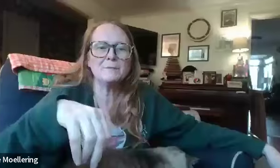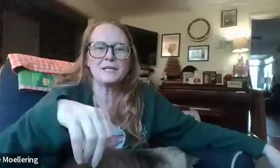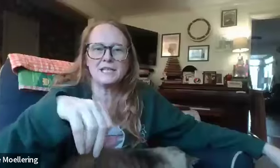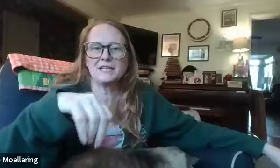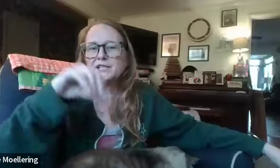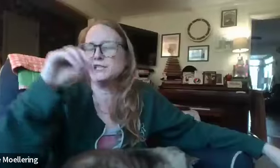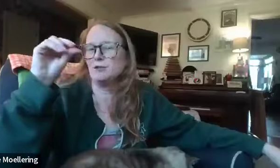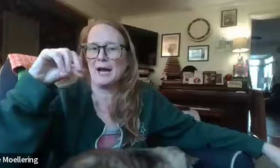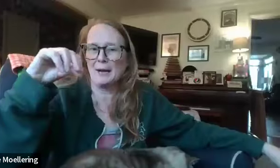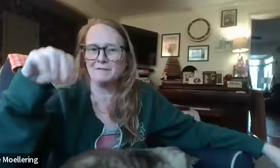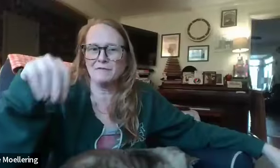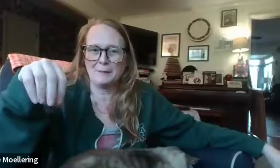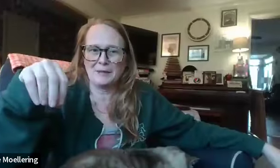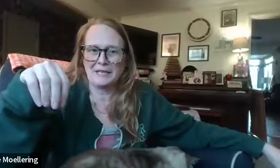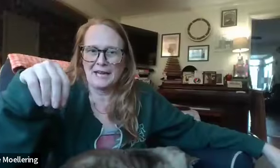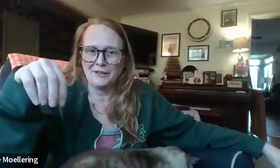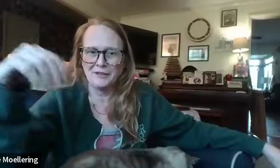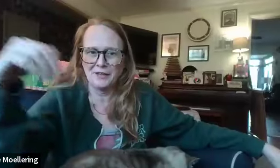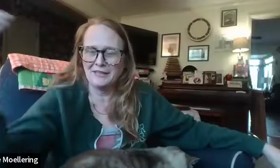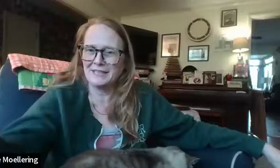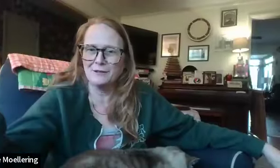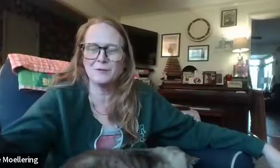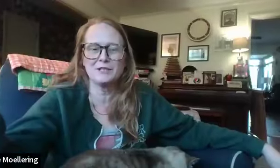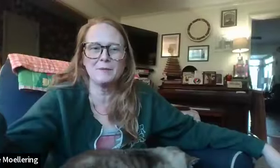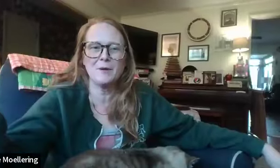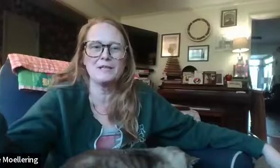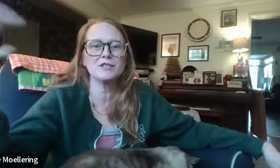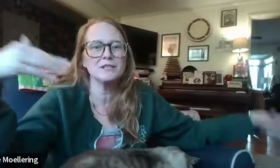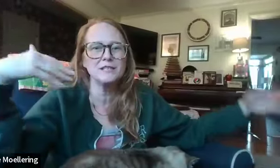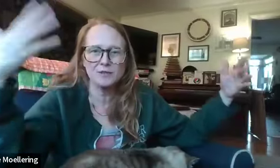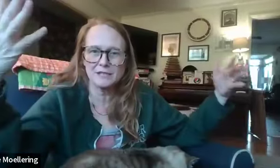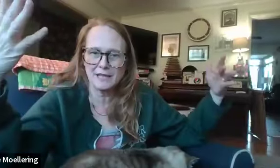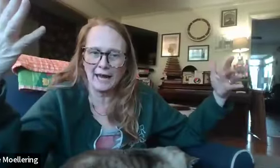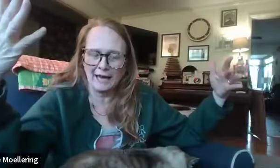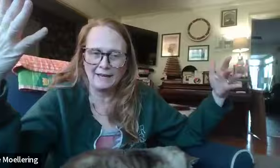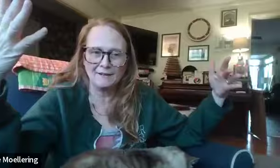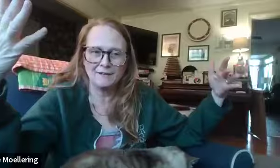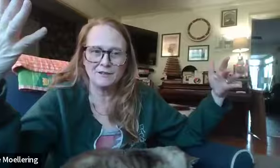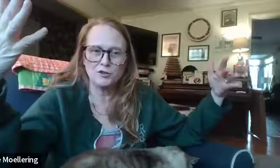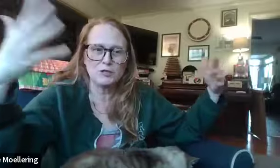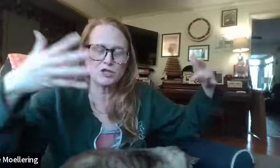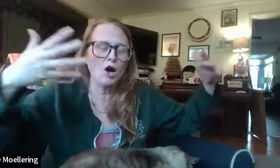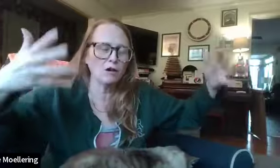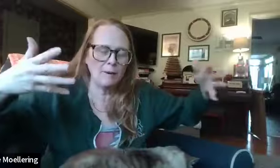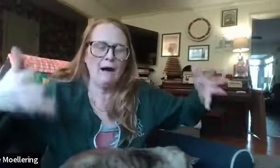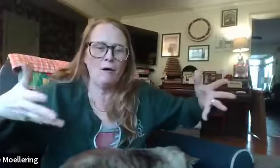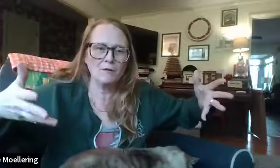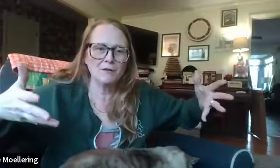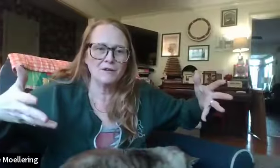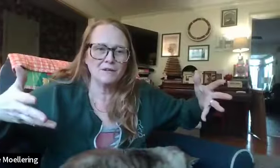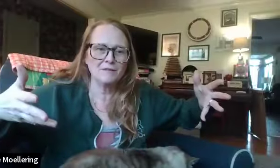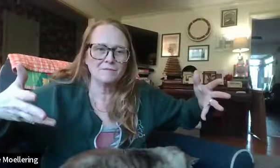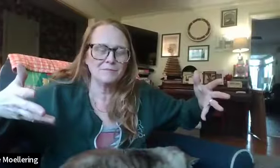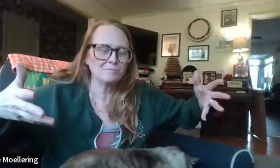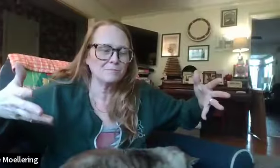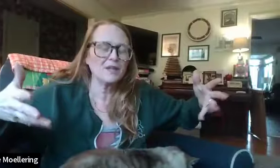makes sense to time and family together and then end Mhm. with the WH because then you can say, you can talk about, you